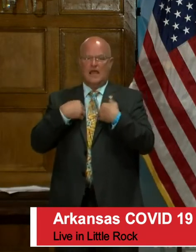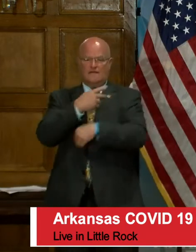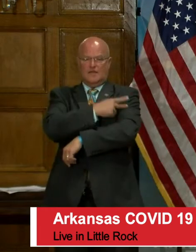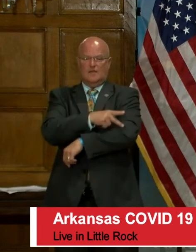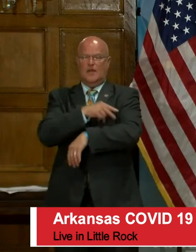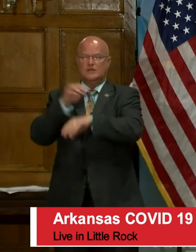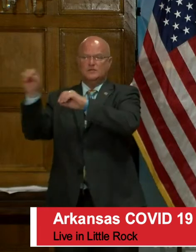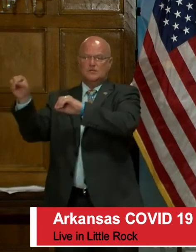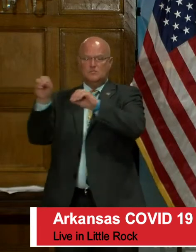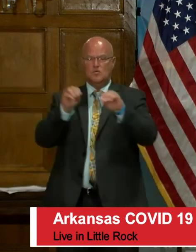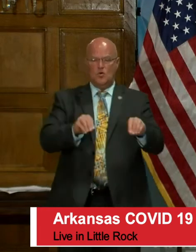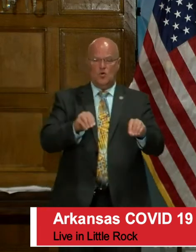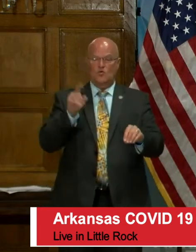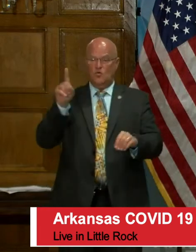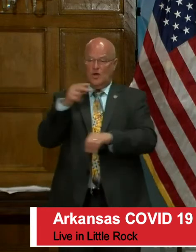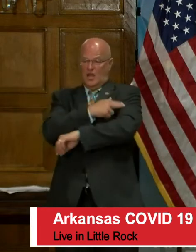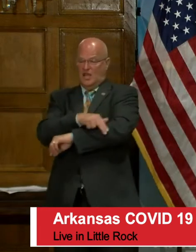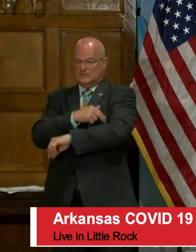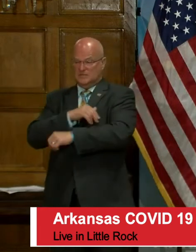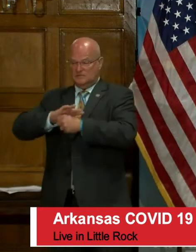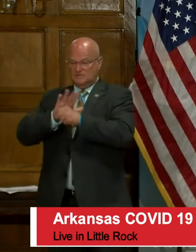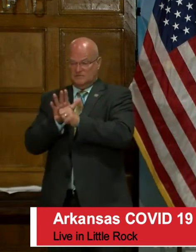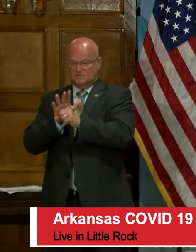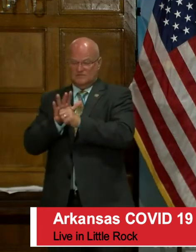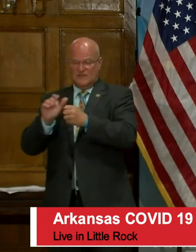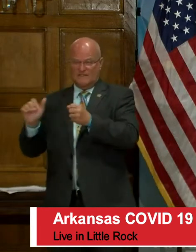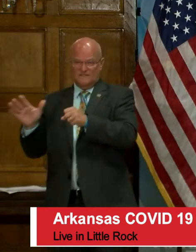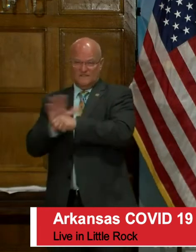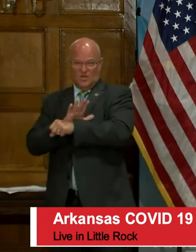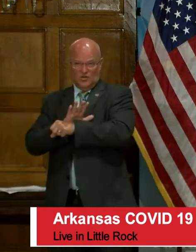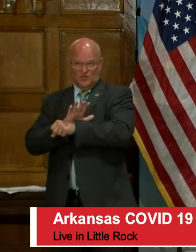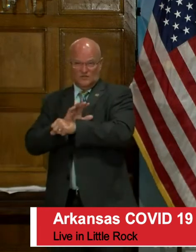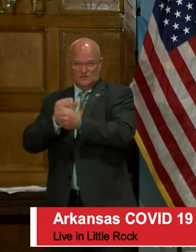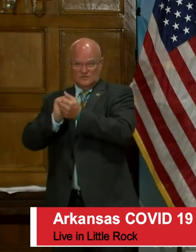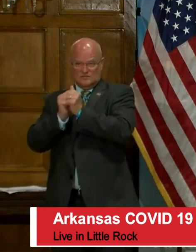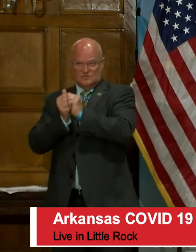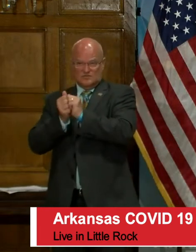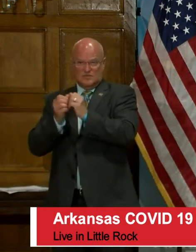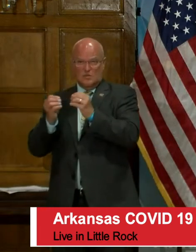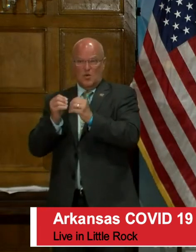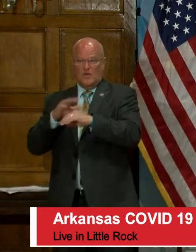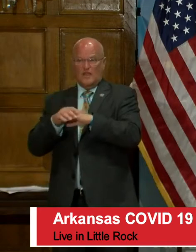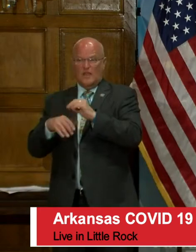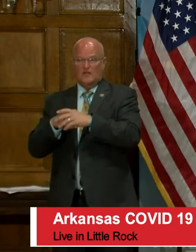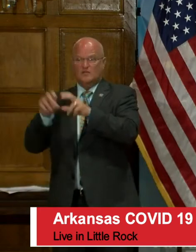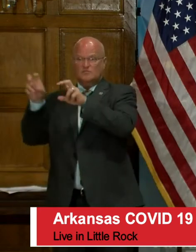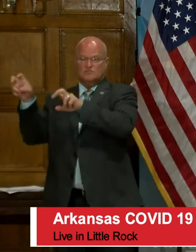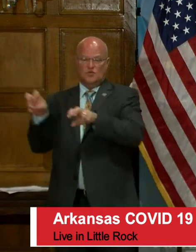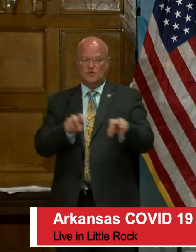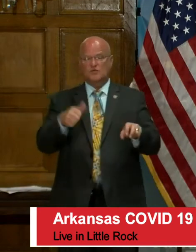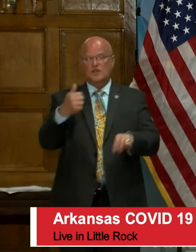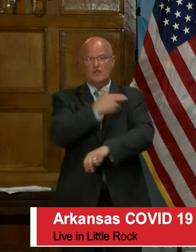patients if one hospital becomes has more than they are comfortable with.